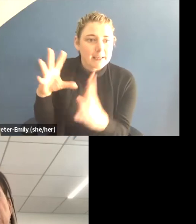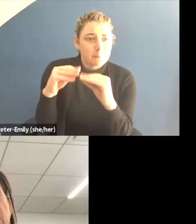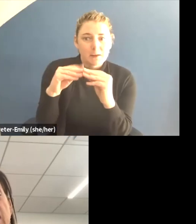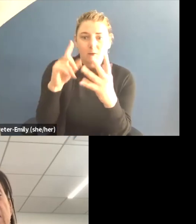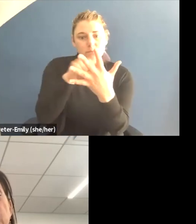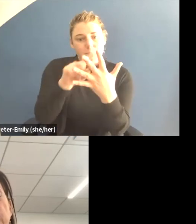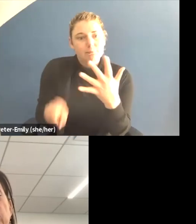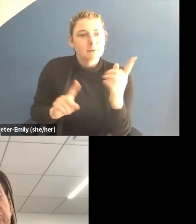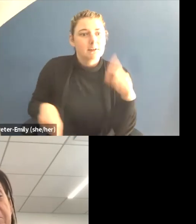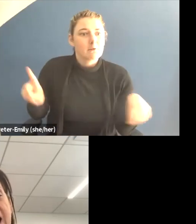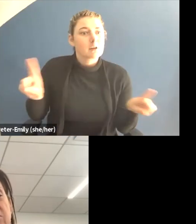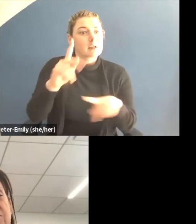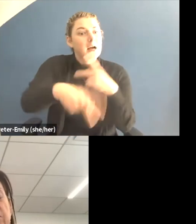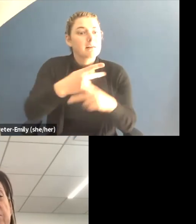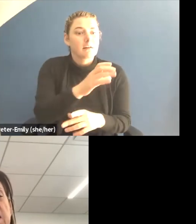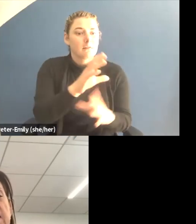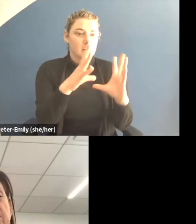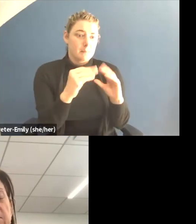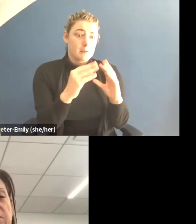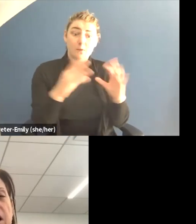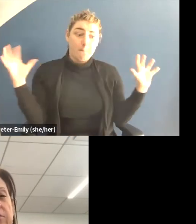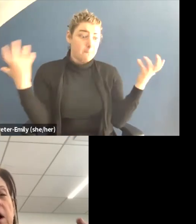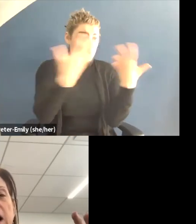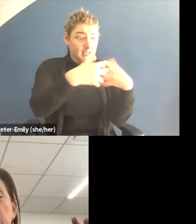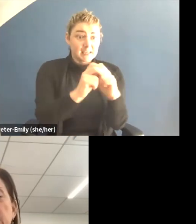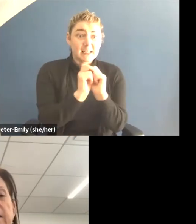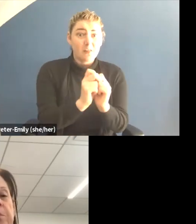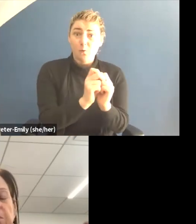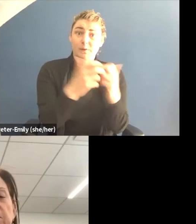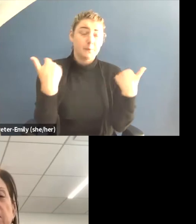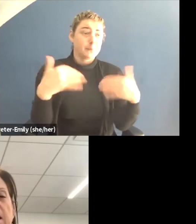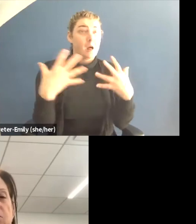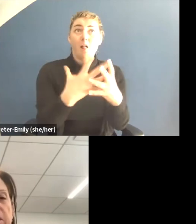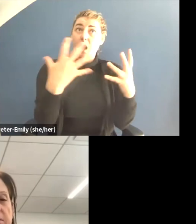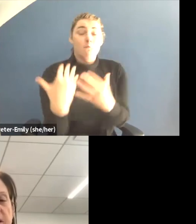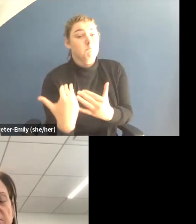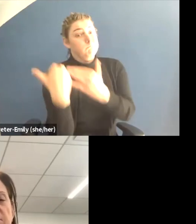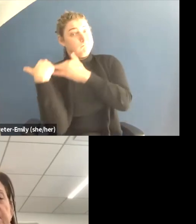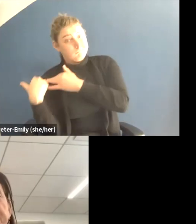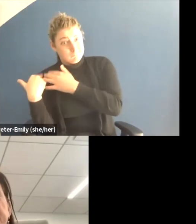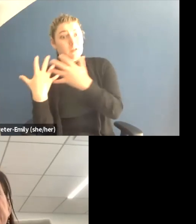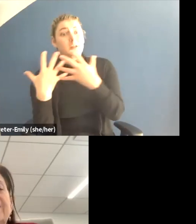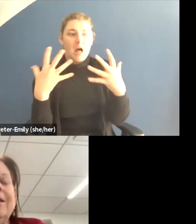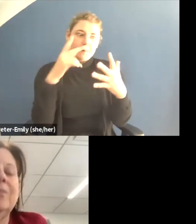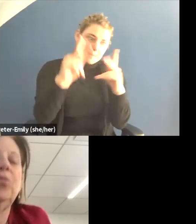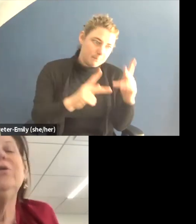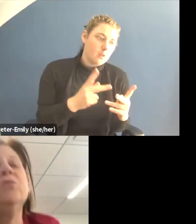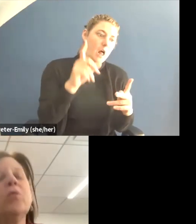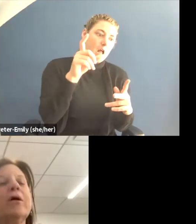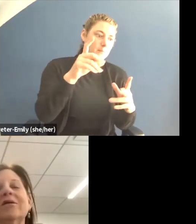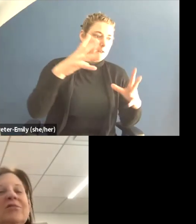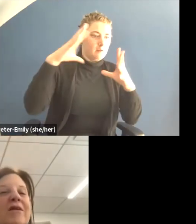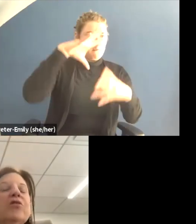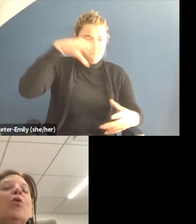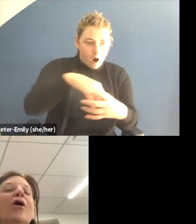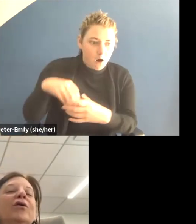together was a massive undertaking that involved a lot of people and a lot of organizations. And we knew we